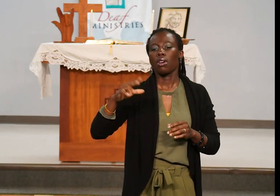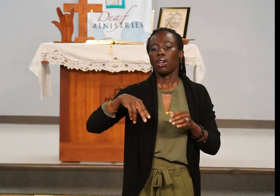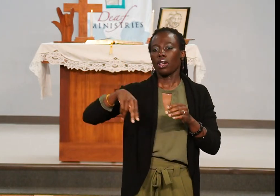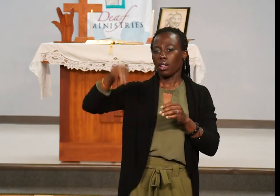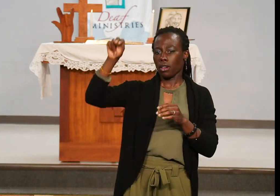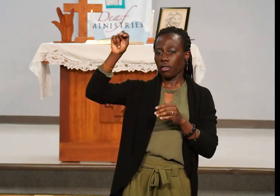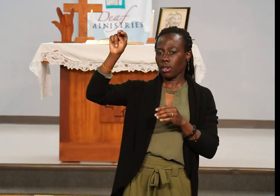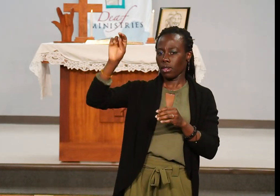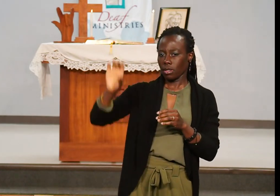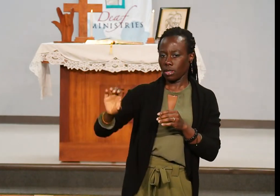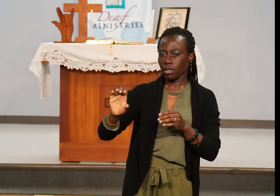from Ghana.